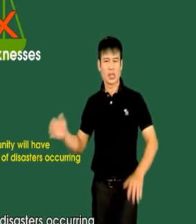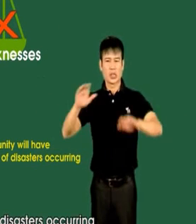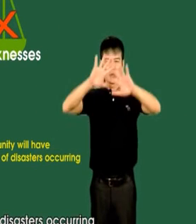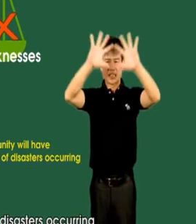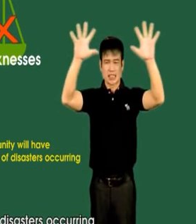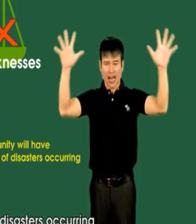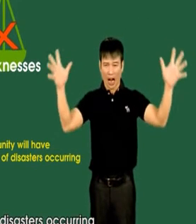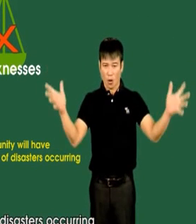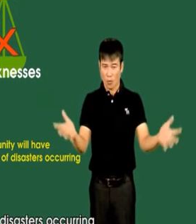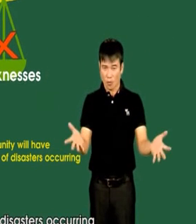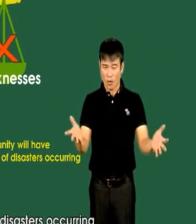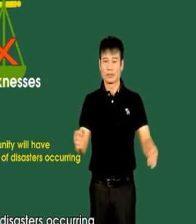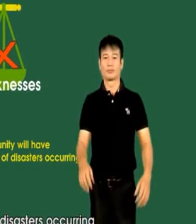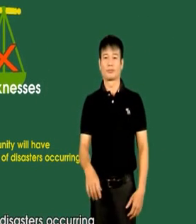disasters occurring, and vice versa.